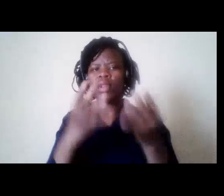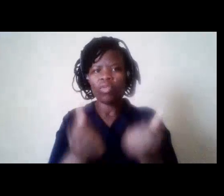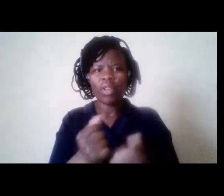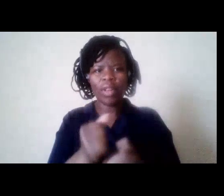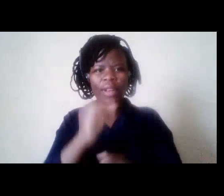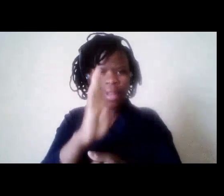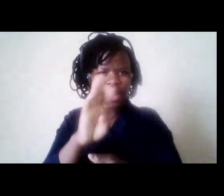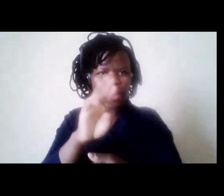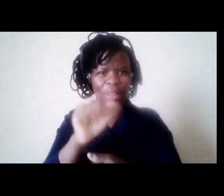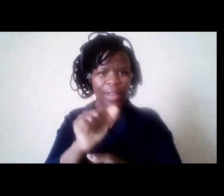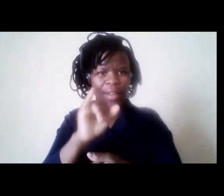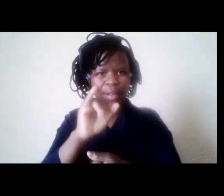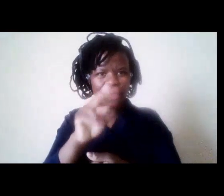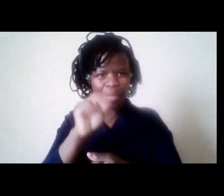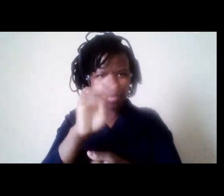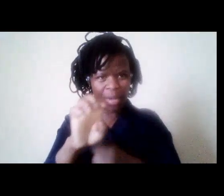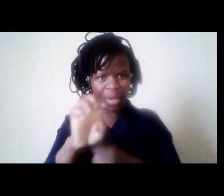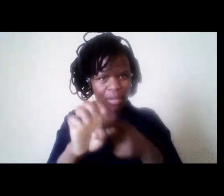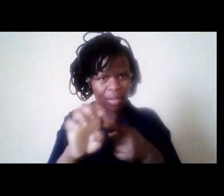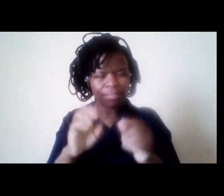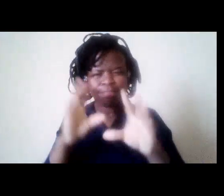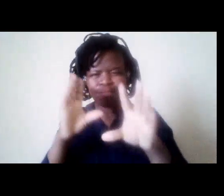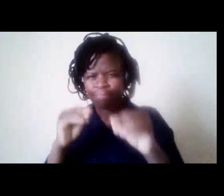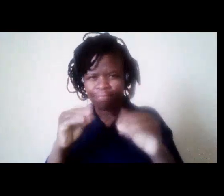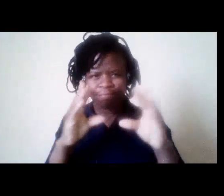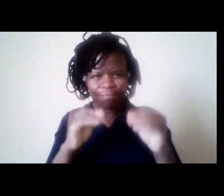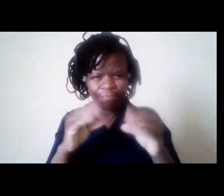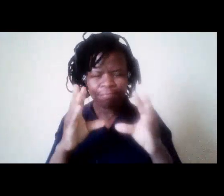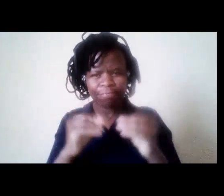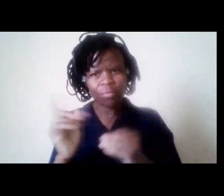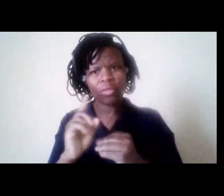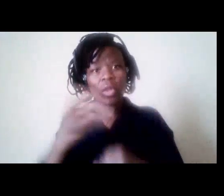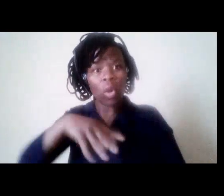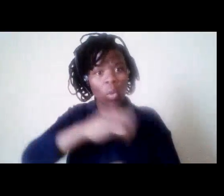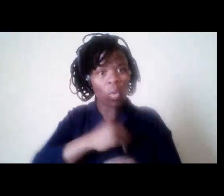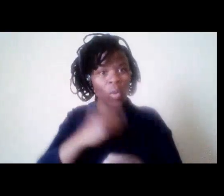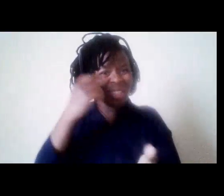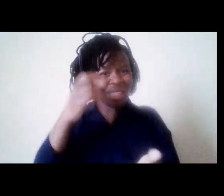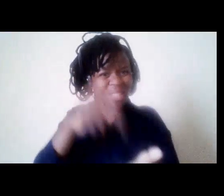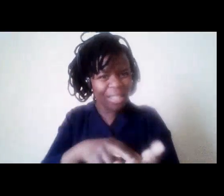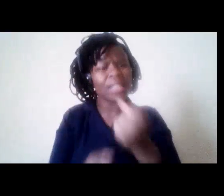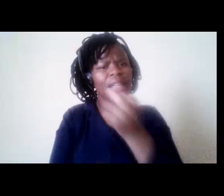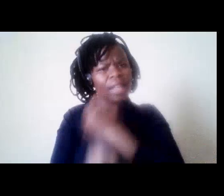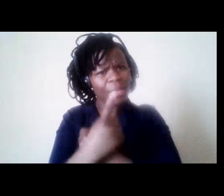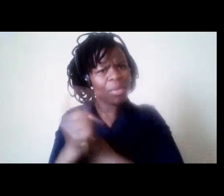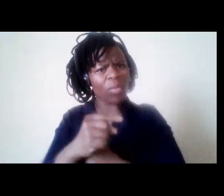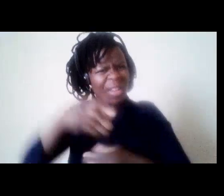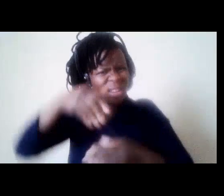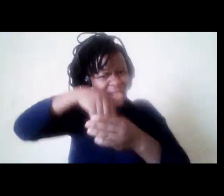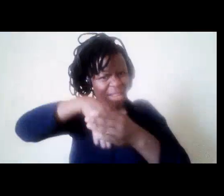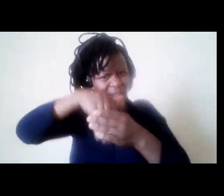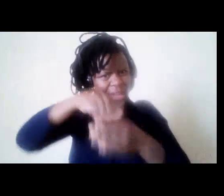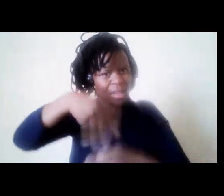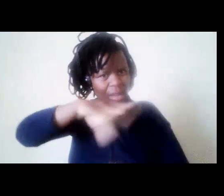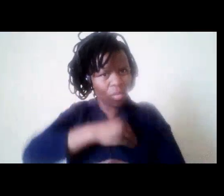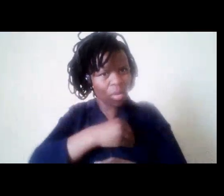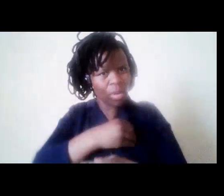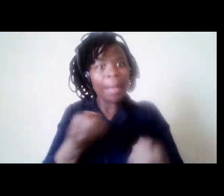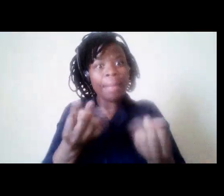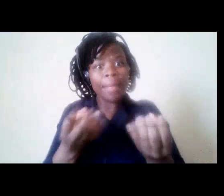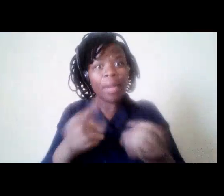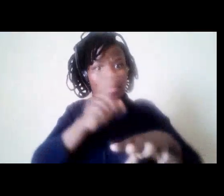that he touches upon what we need, so what is happening inside us. A lot of time we talk about